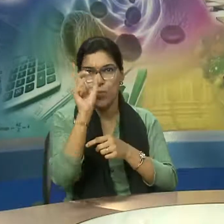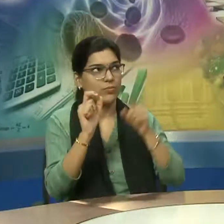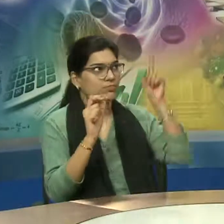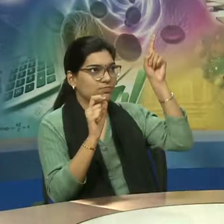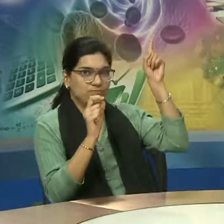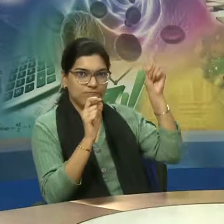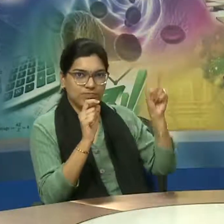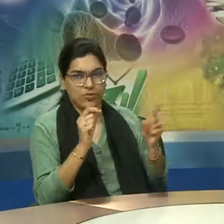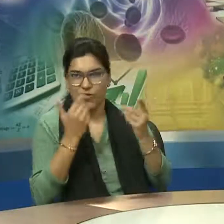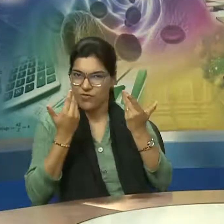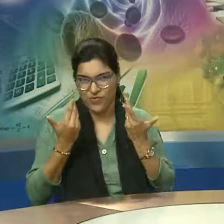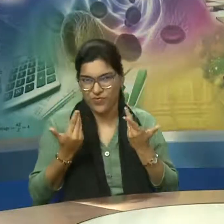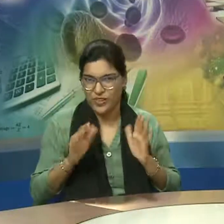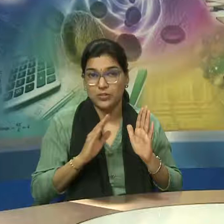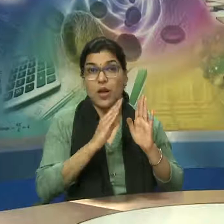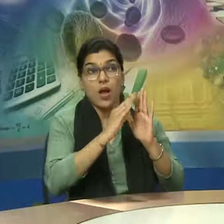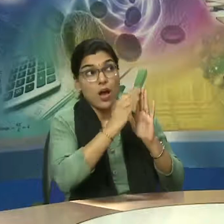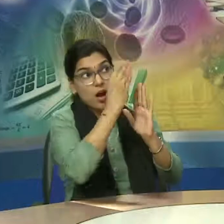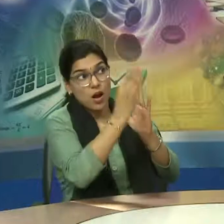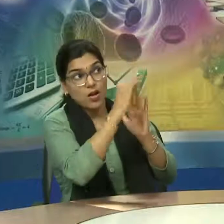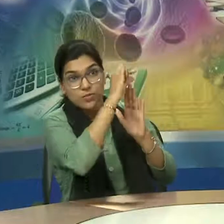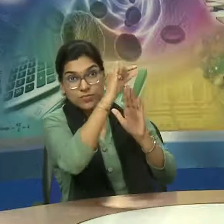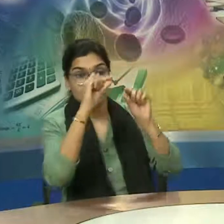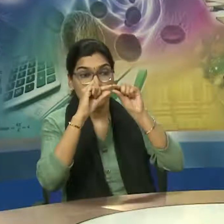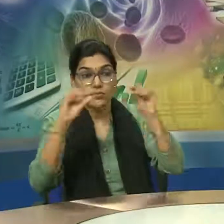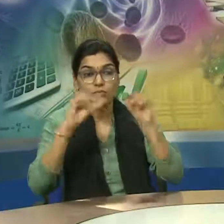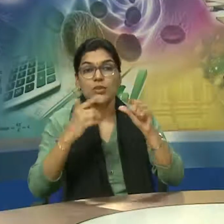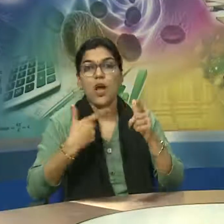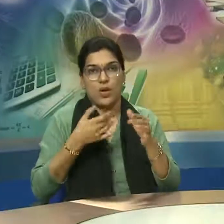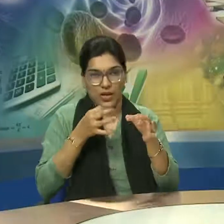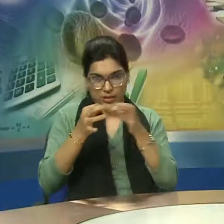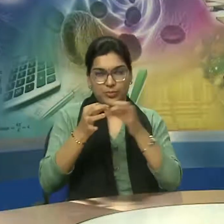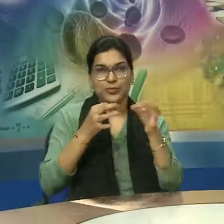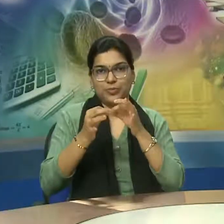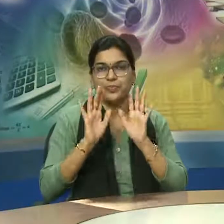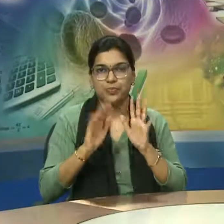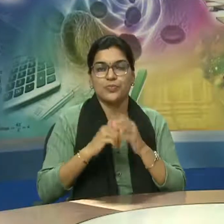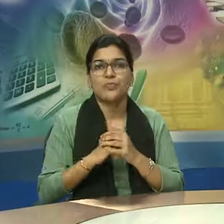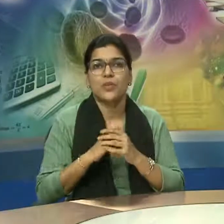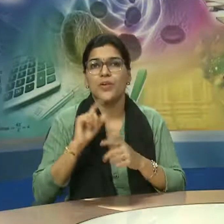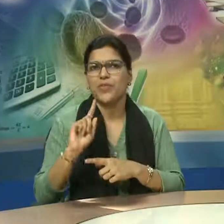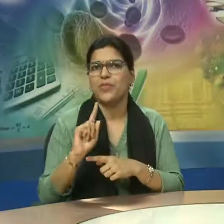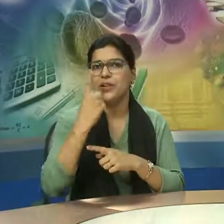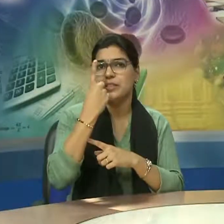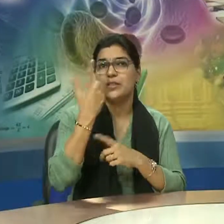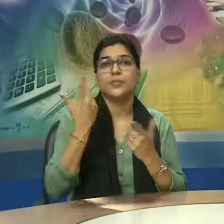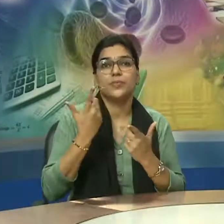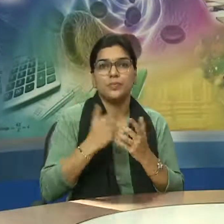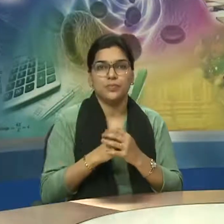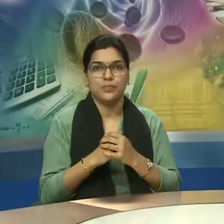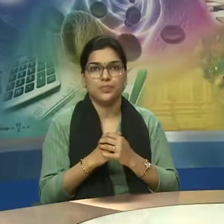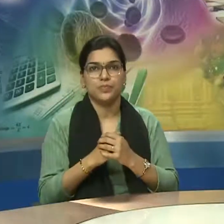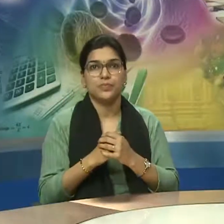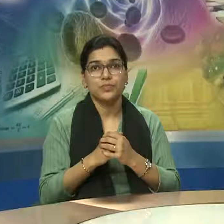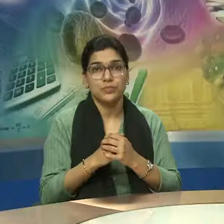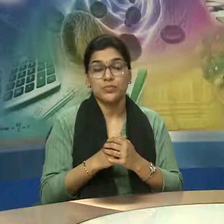Before, I have taught you all the words. Now, I'll teach